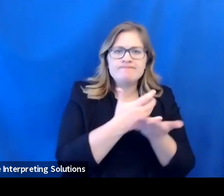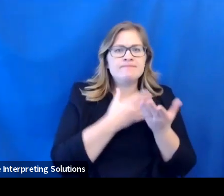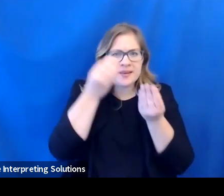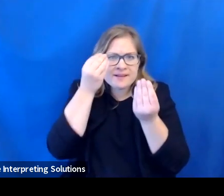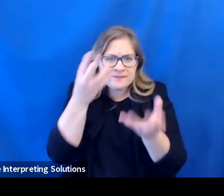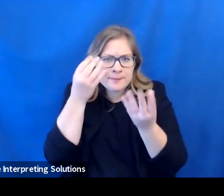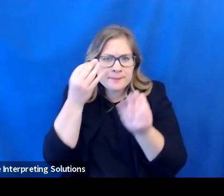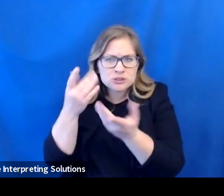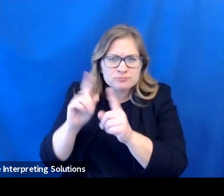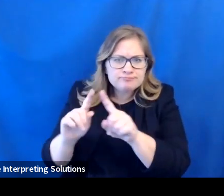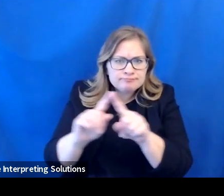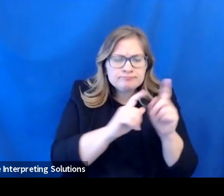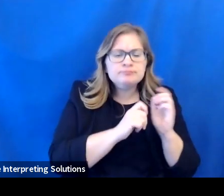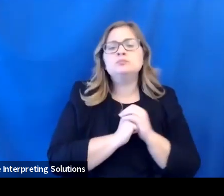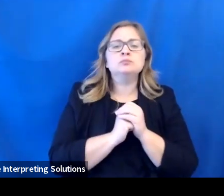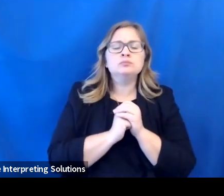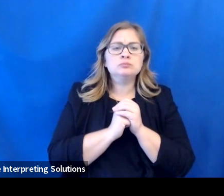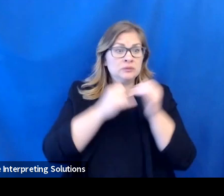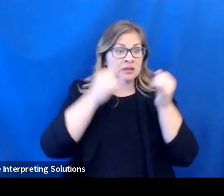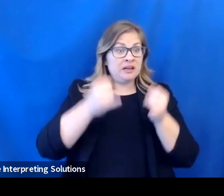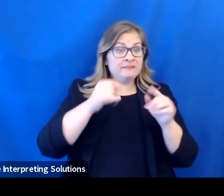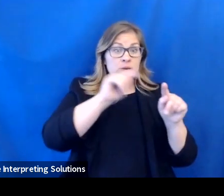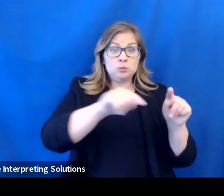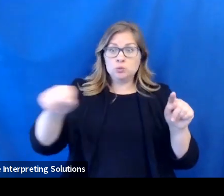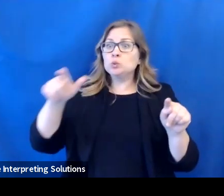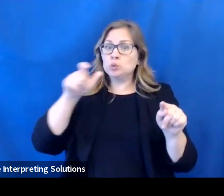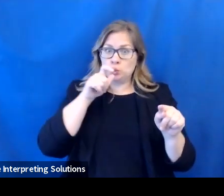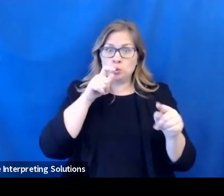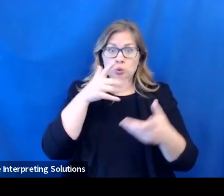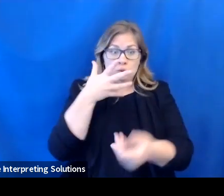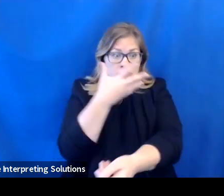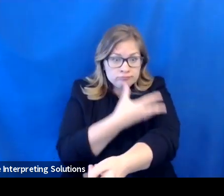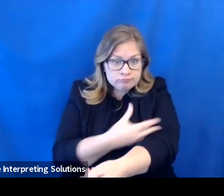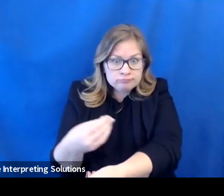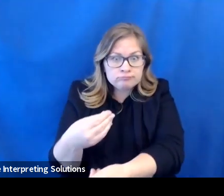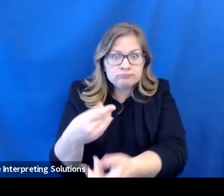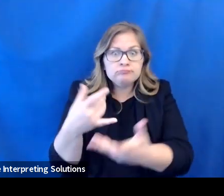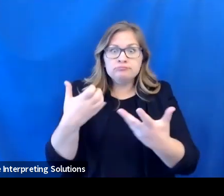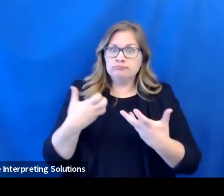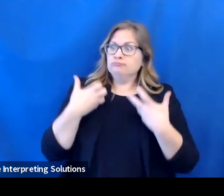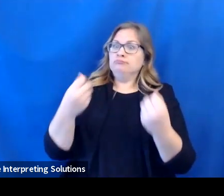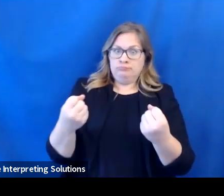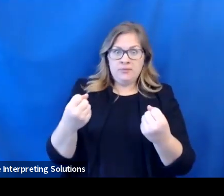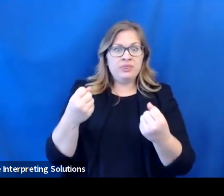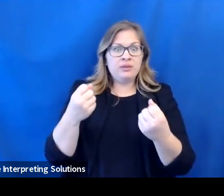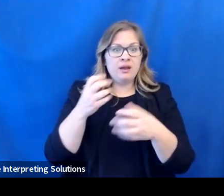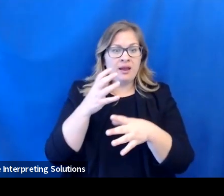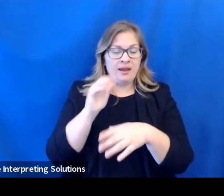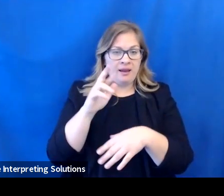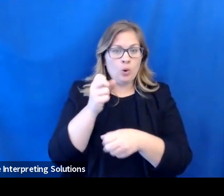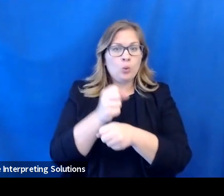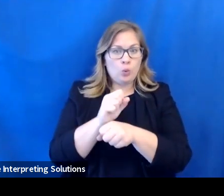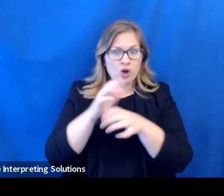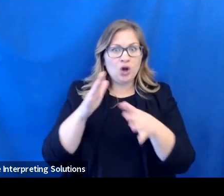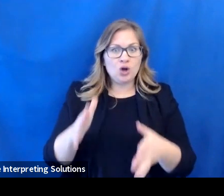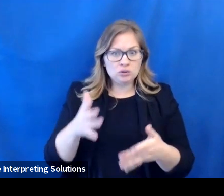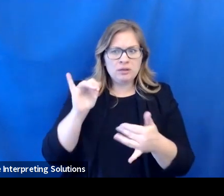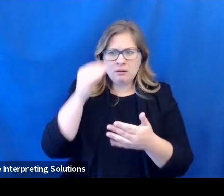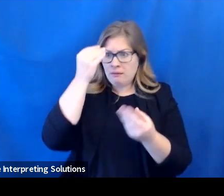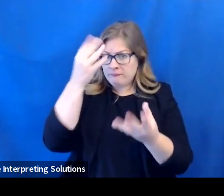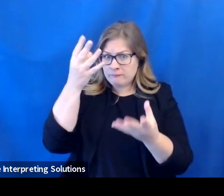tested positive who are healthcare workers, and at this point, that number is 296 of